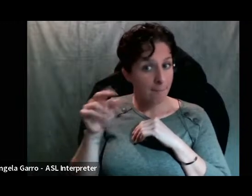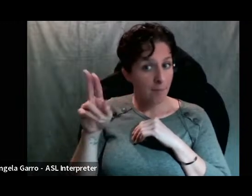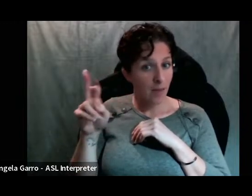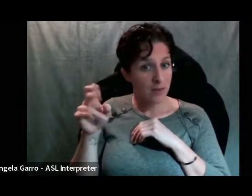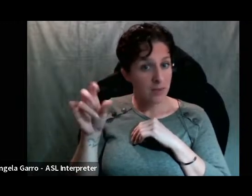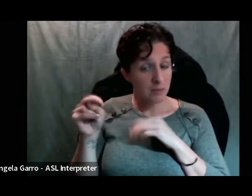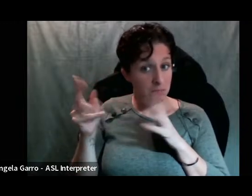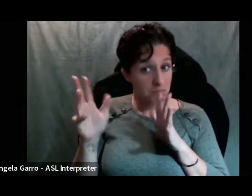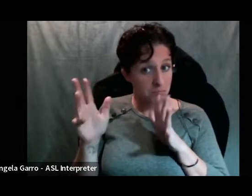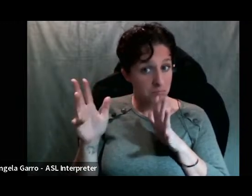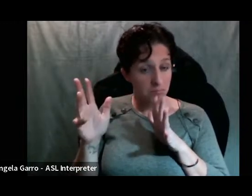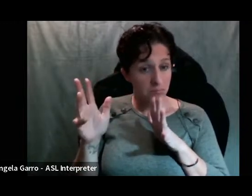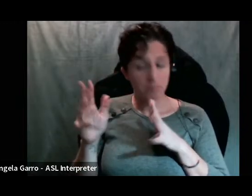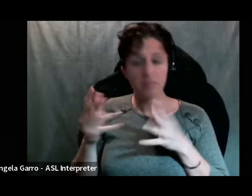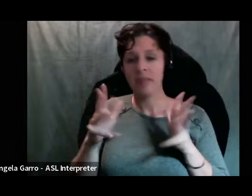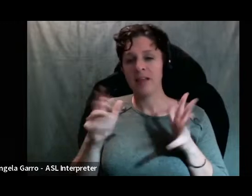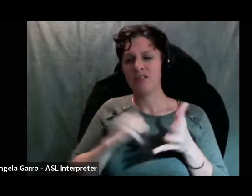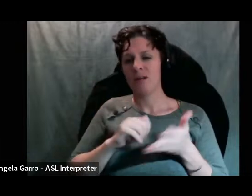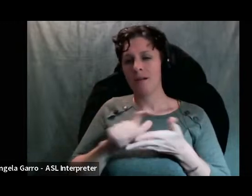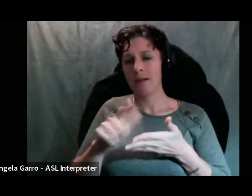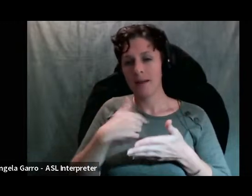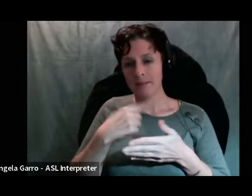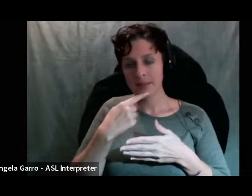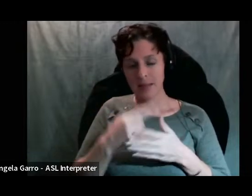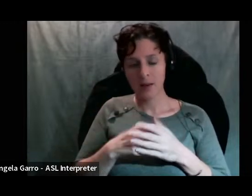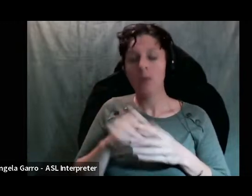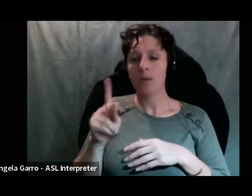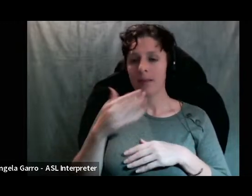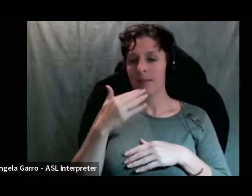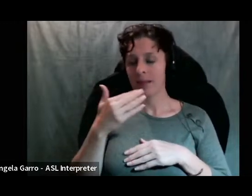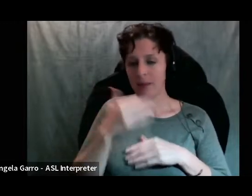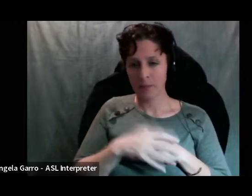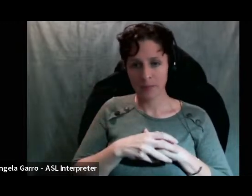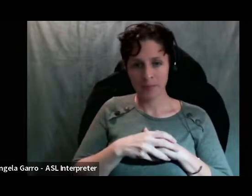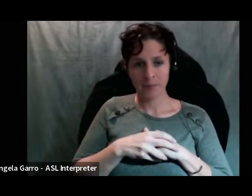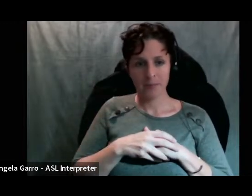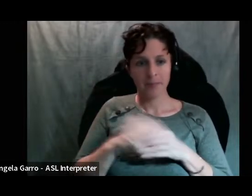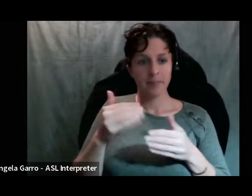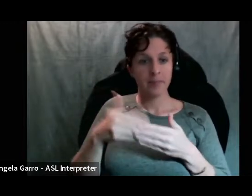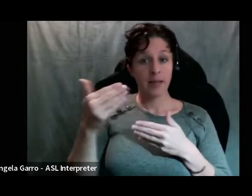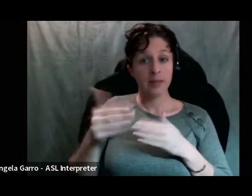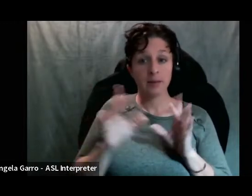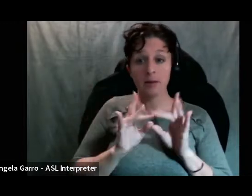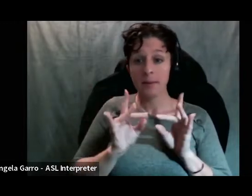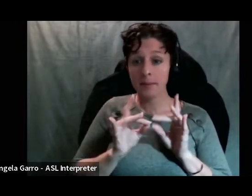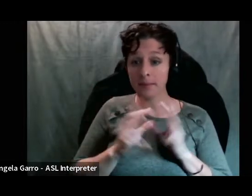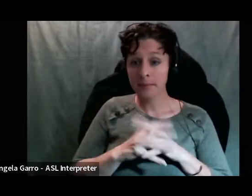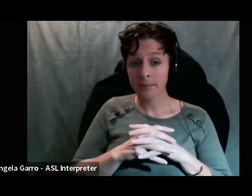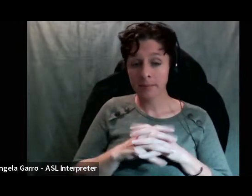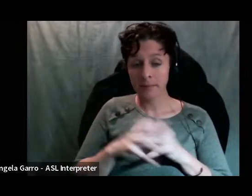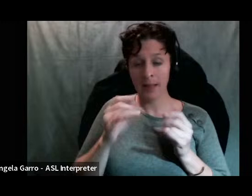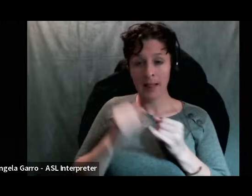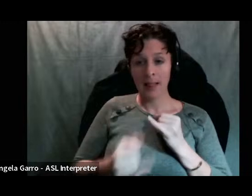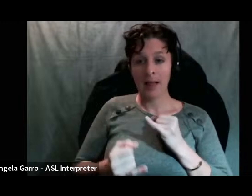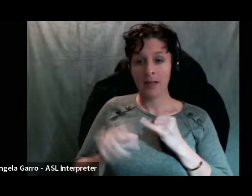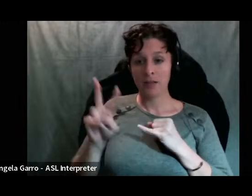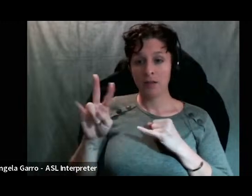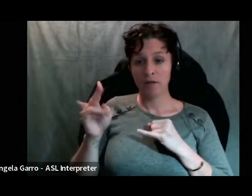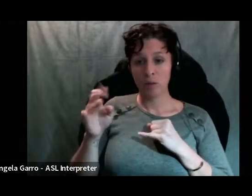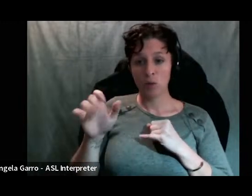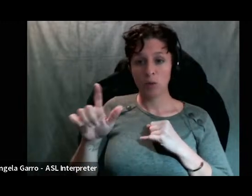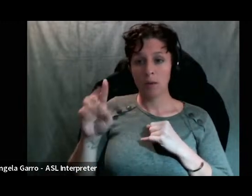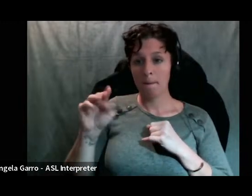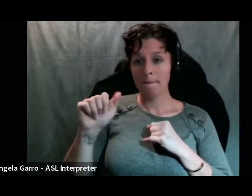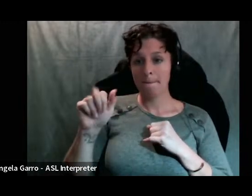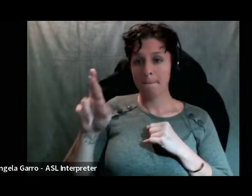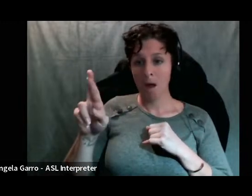That's it? Okay. That's all I have to say. Oh, thank you, Ms. Hudson. Next comment, please. Last virtual is Mar